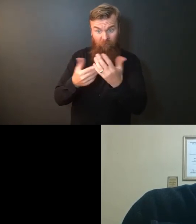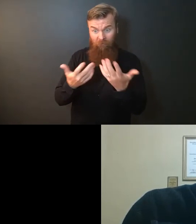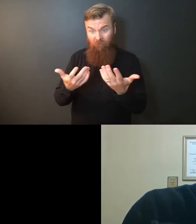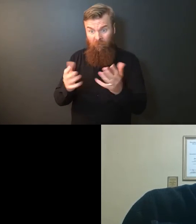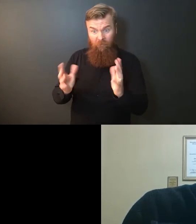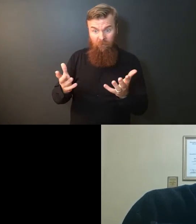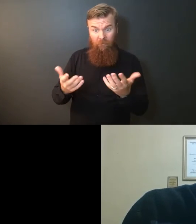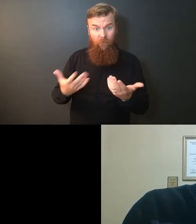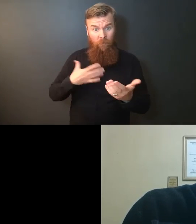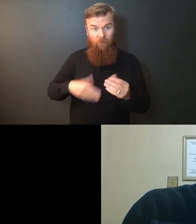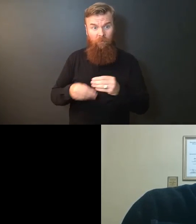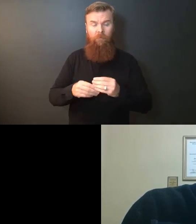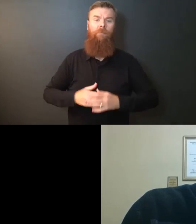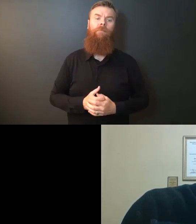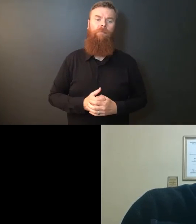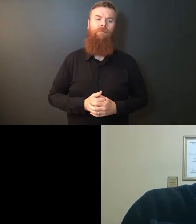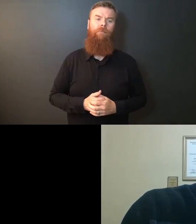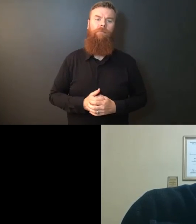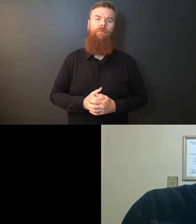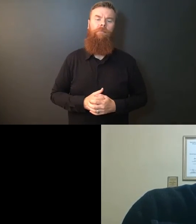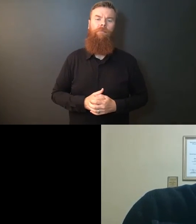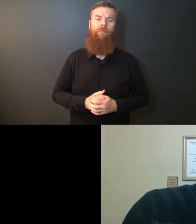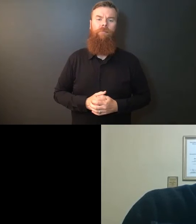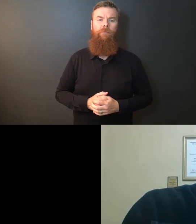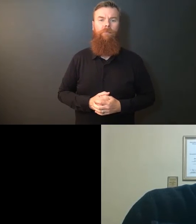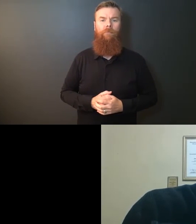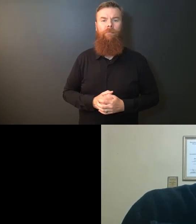We are just unmuting your mic.